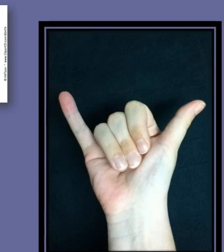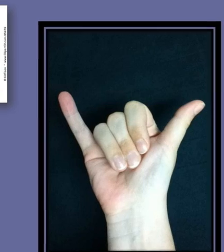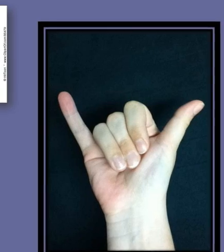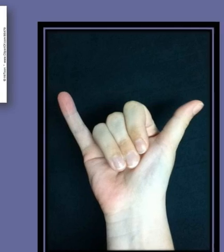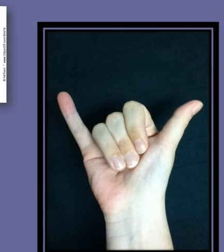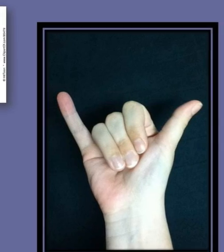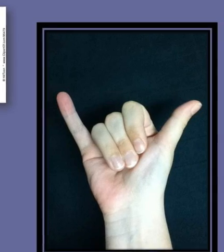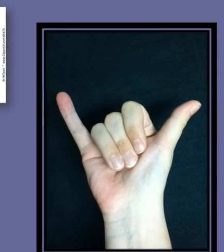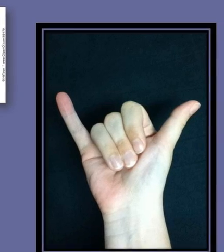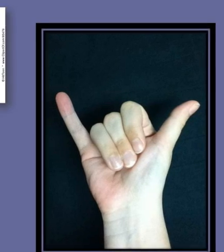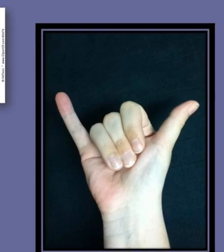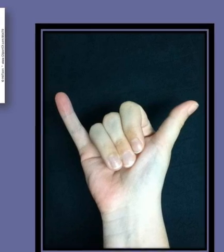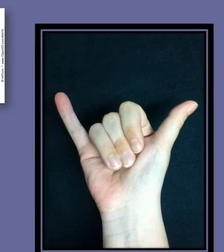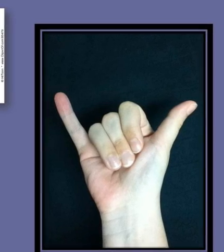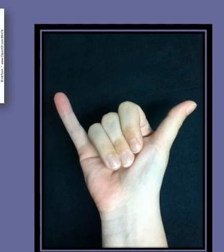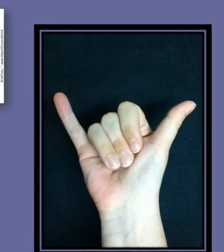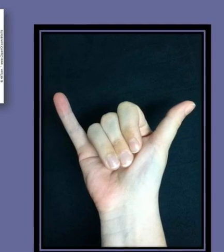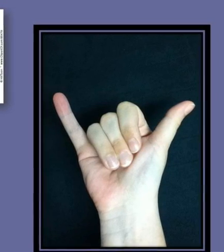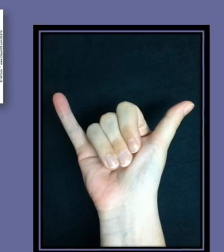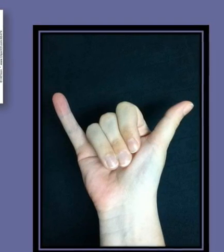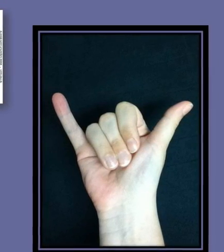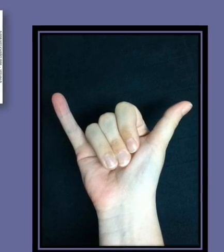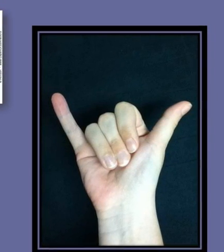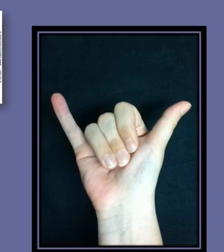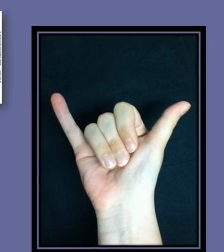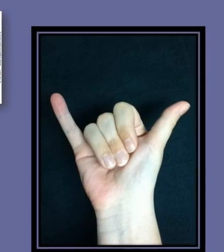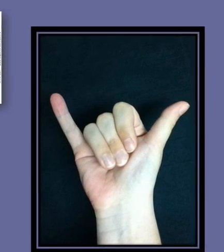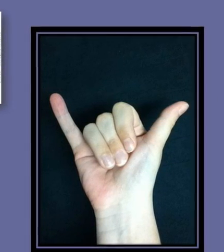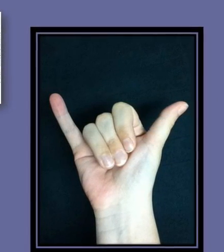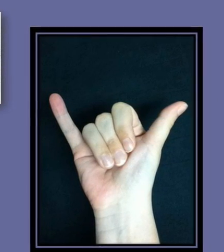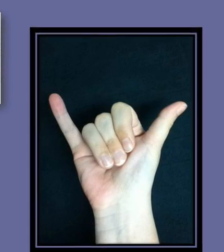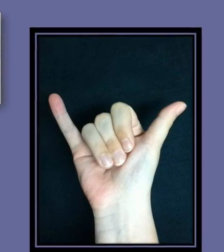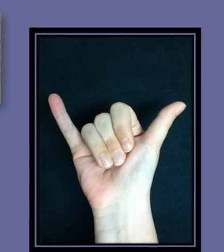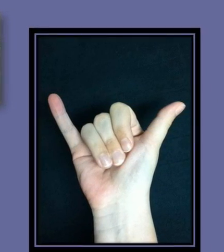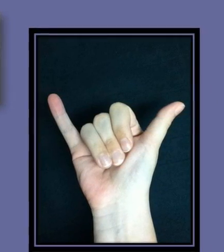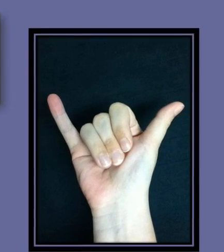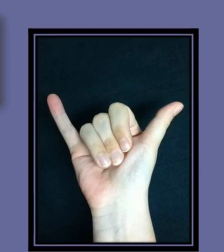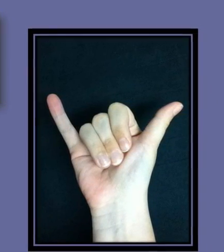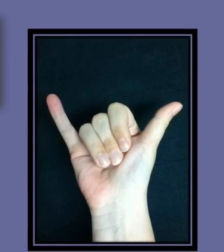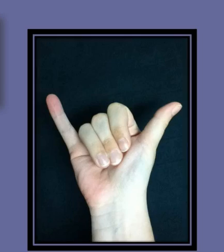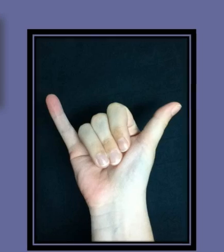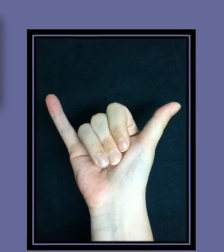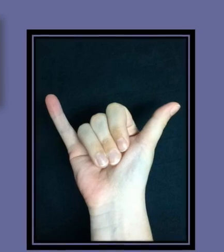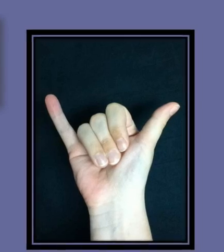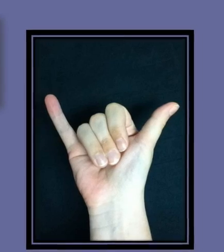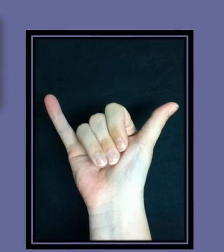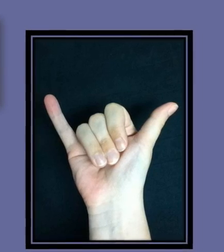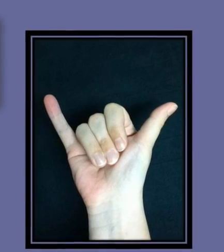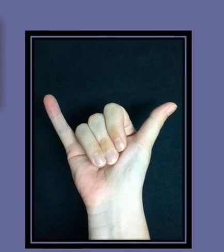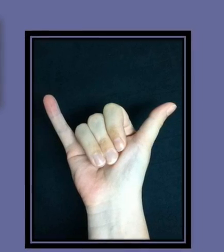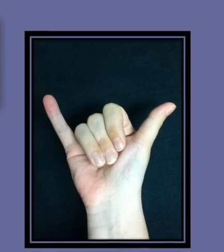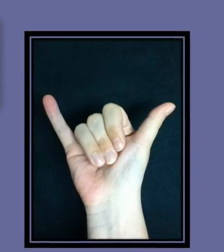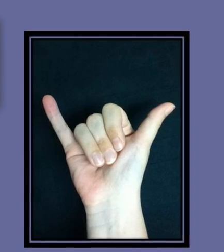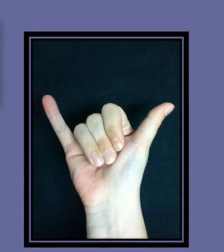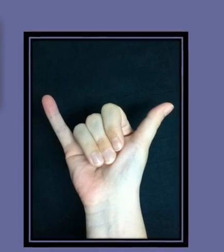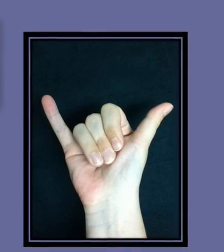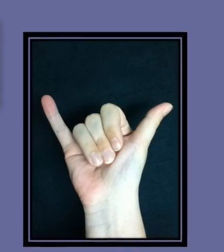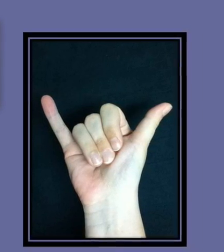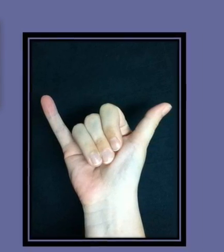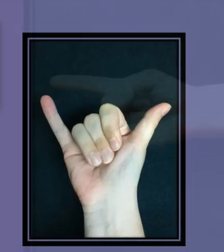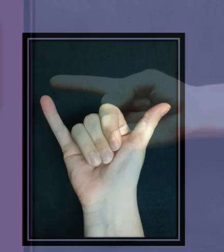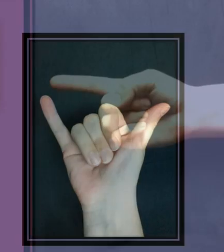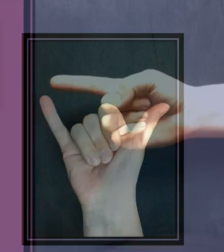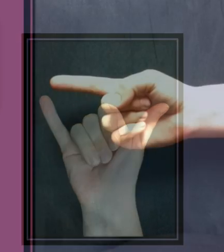palm. Lastly, have your pinky finger and thumb extended outward so each is slightly forming a